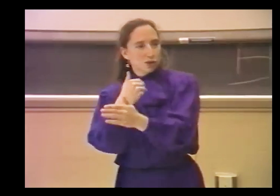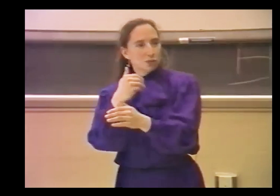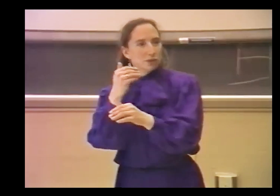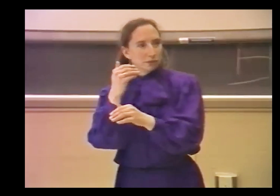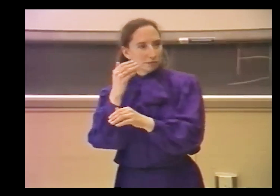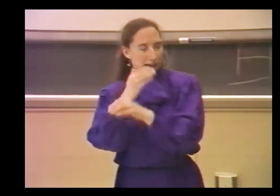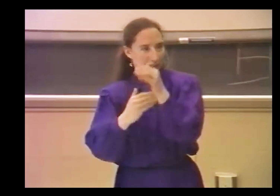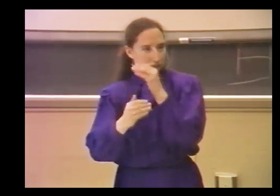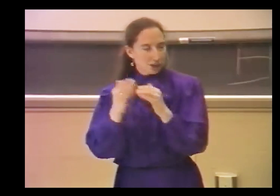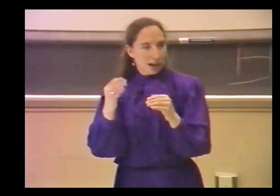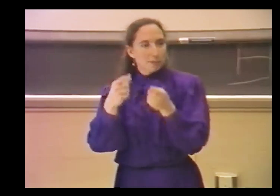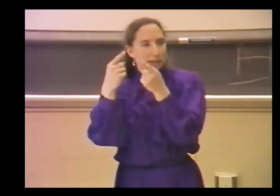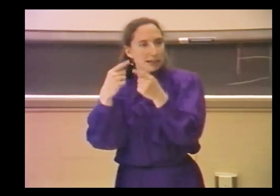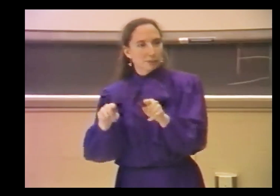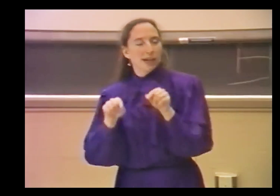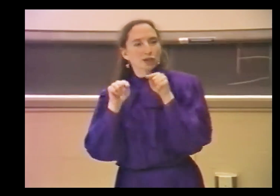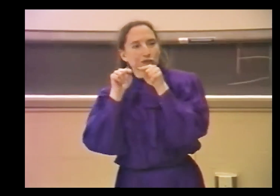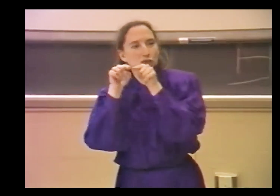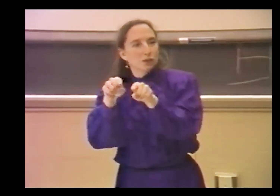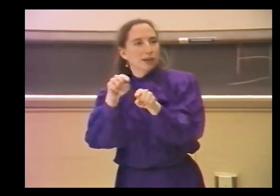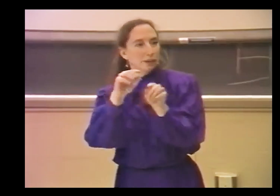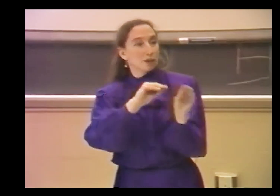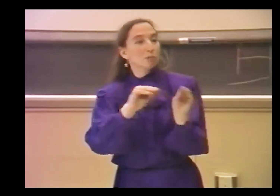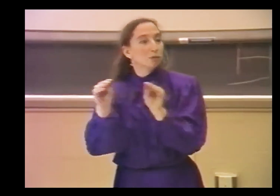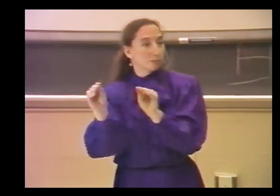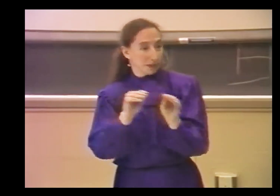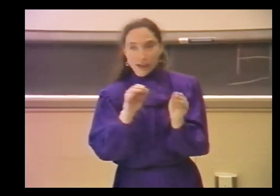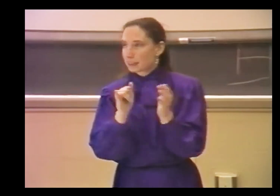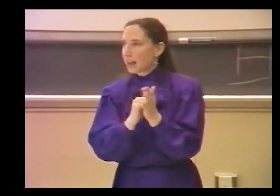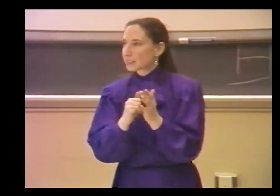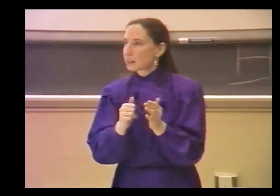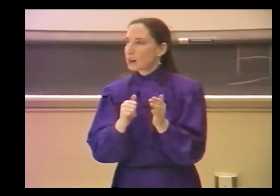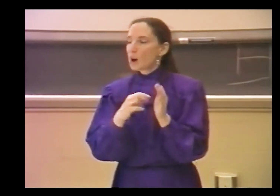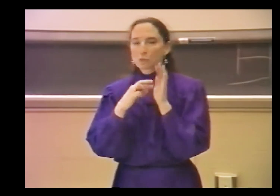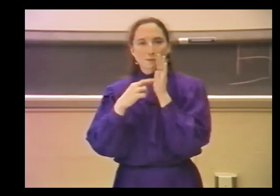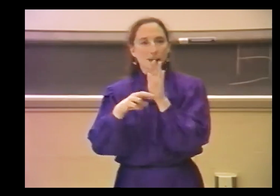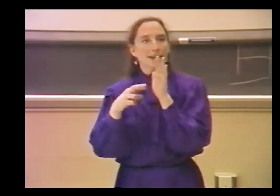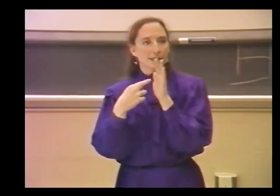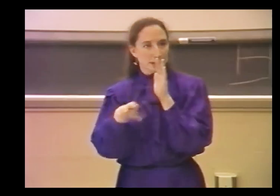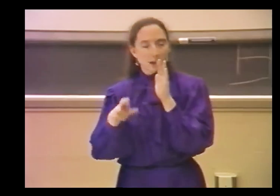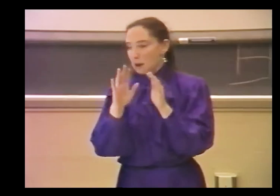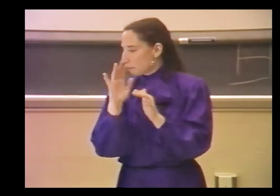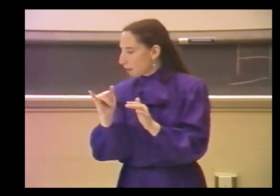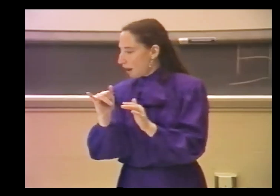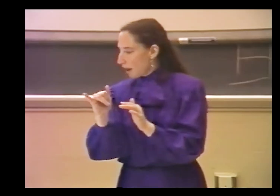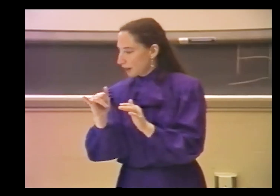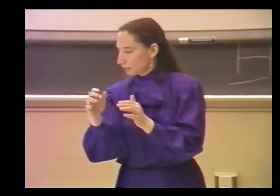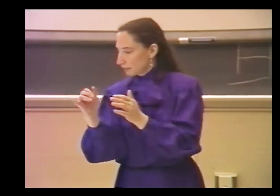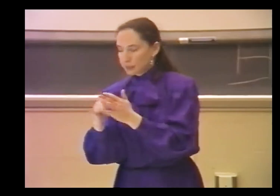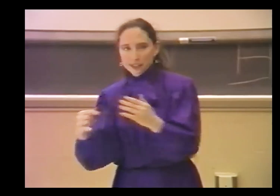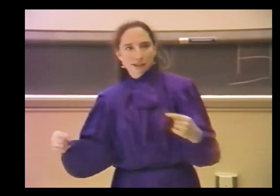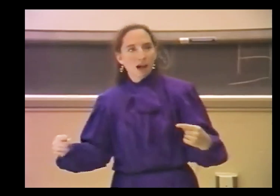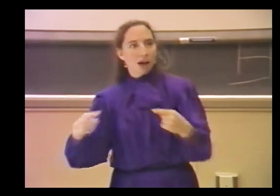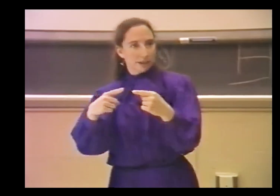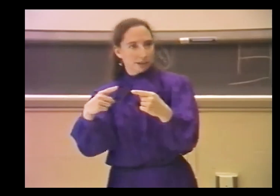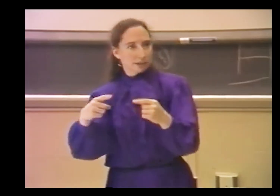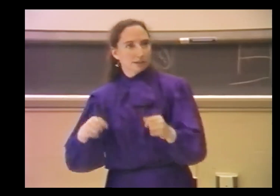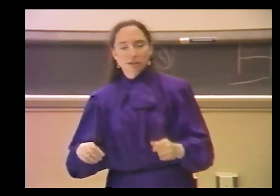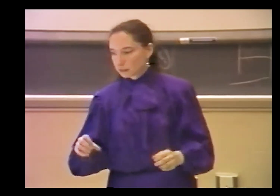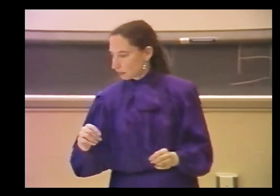new hand shape takes place during the movement, and that's reflected by these lines.